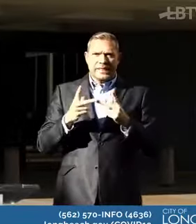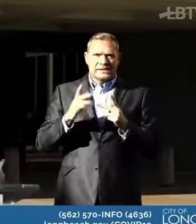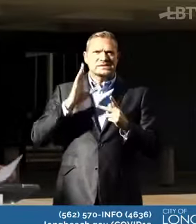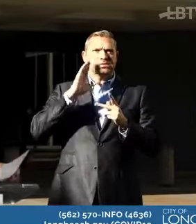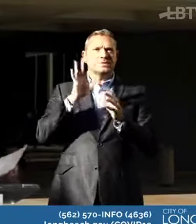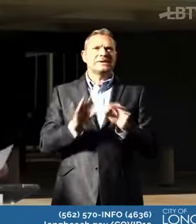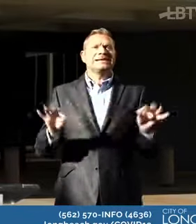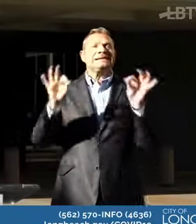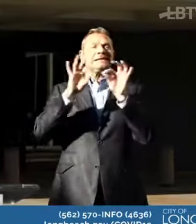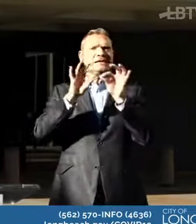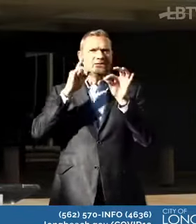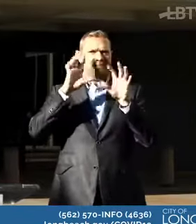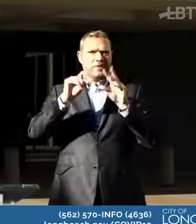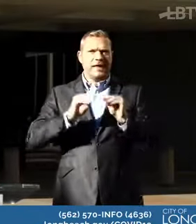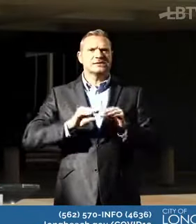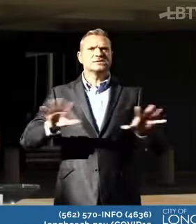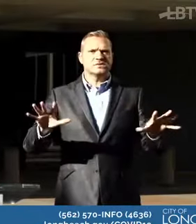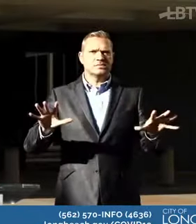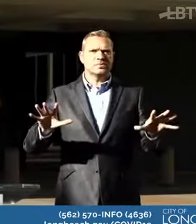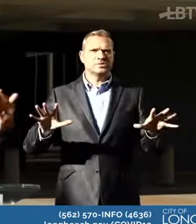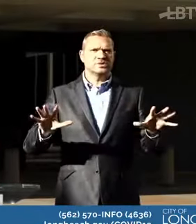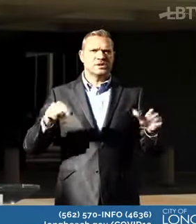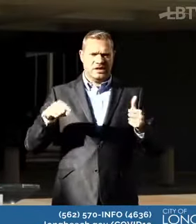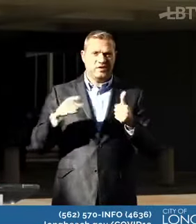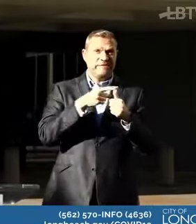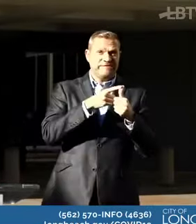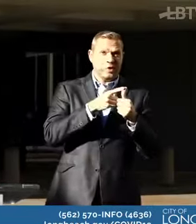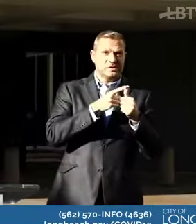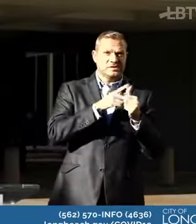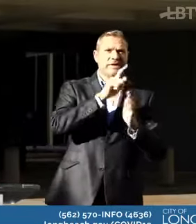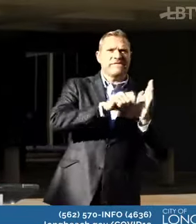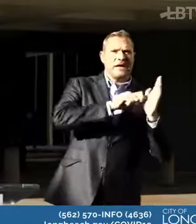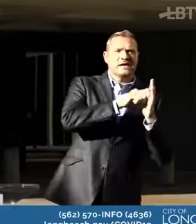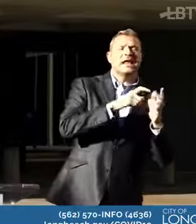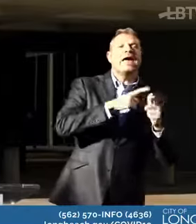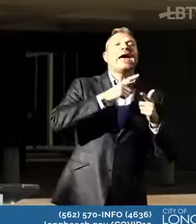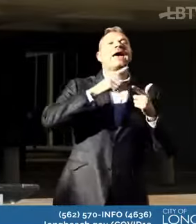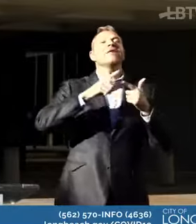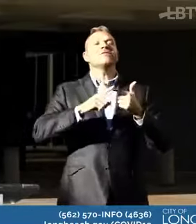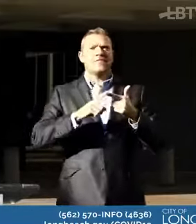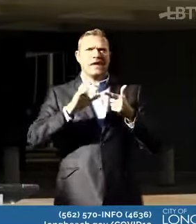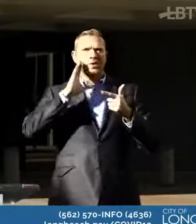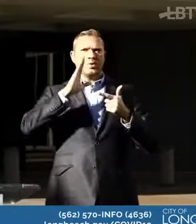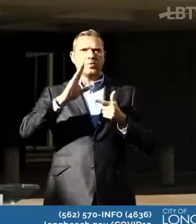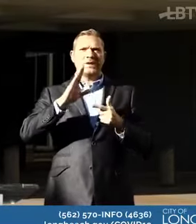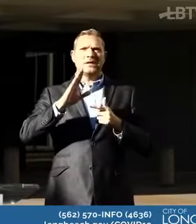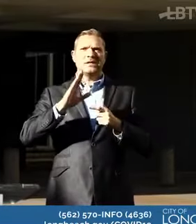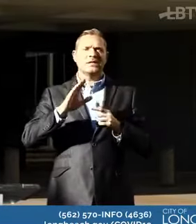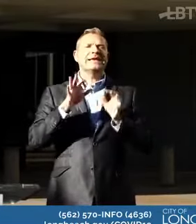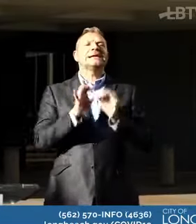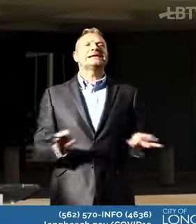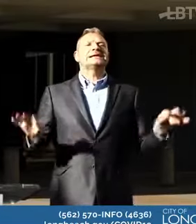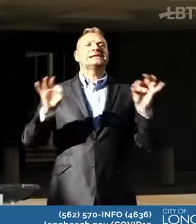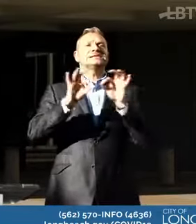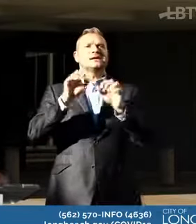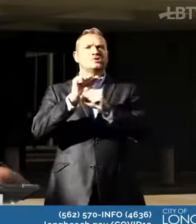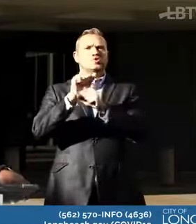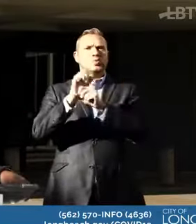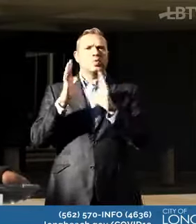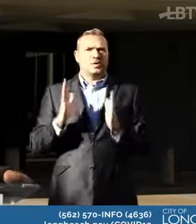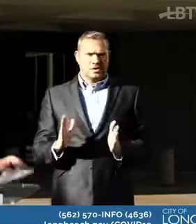phase. And we'll continue after this phase to move on to essential workers, and those folks will also be notified